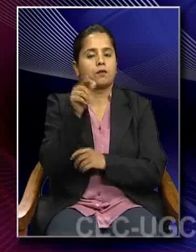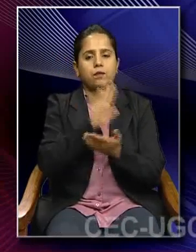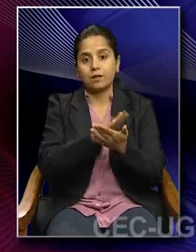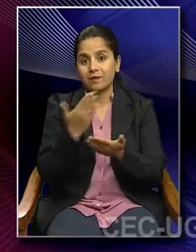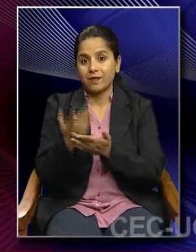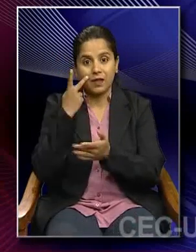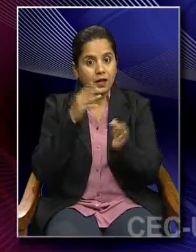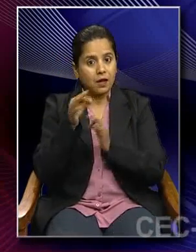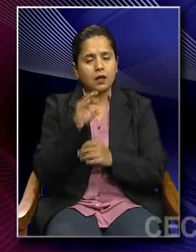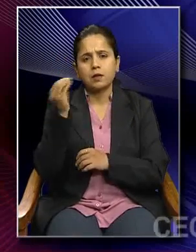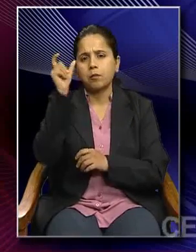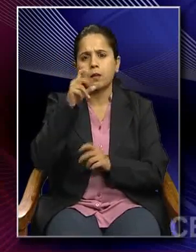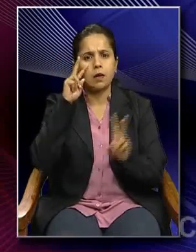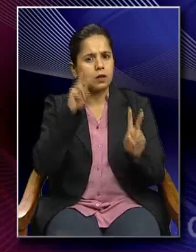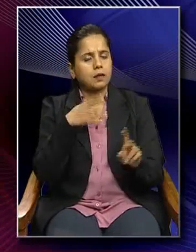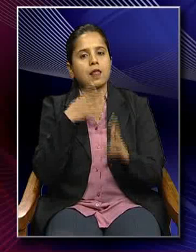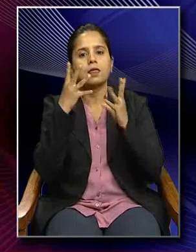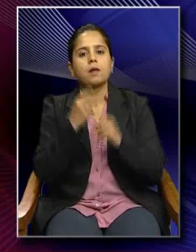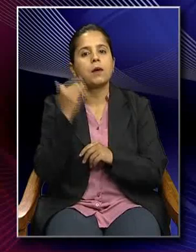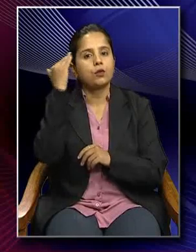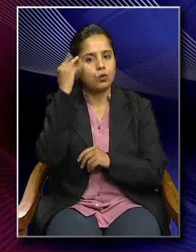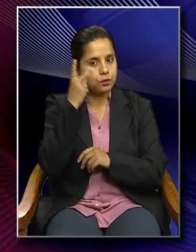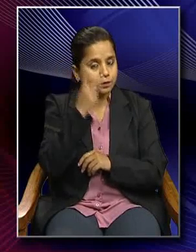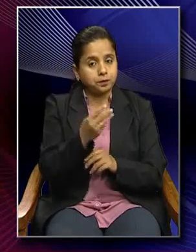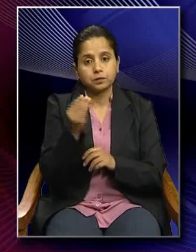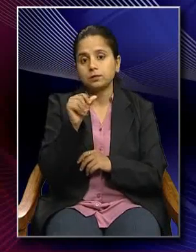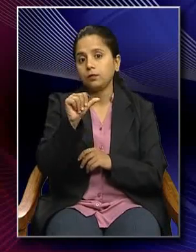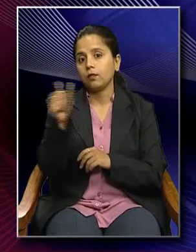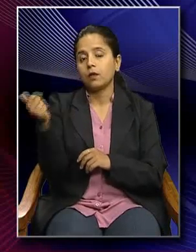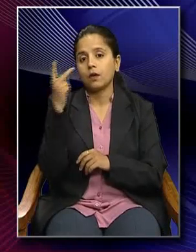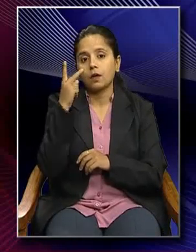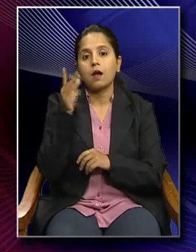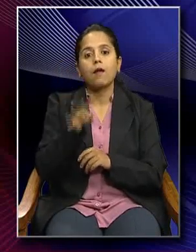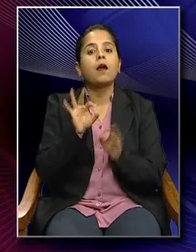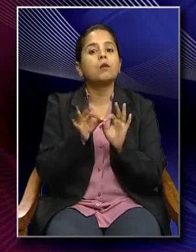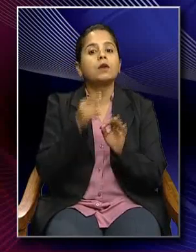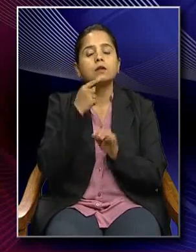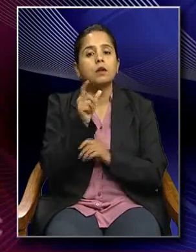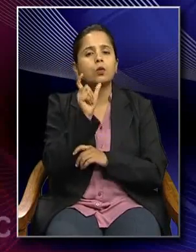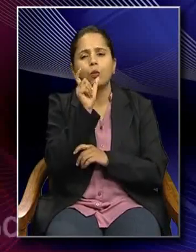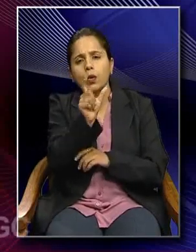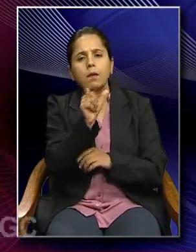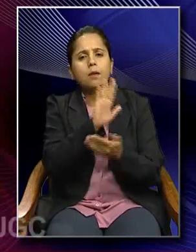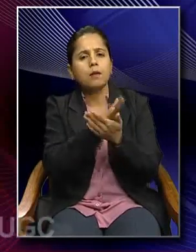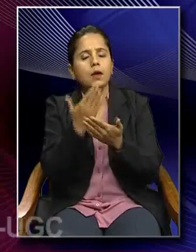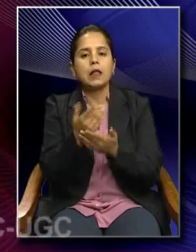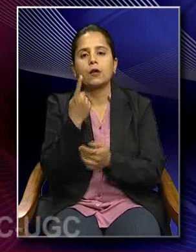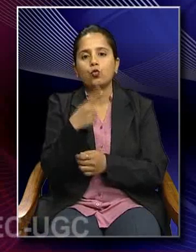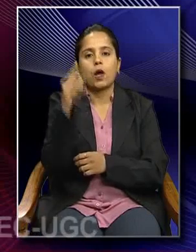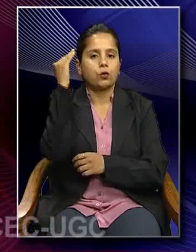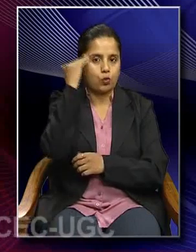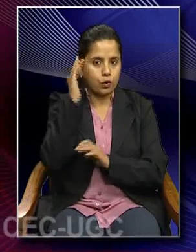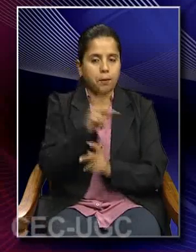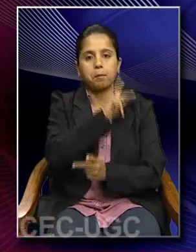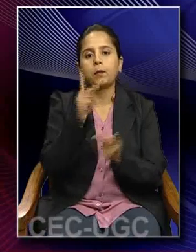interpreted by some as numbers and others interpret it as right knowledge or the